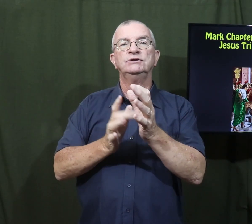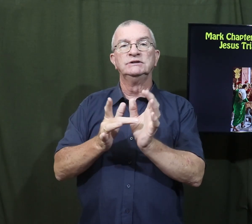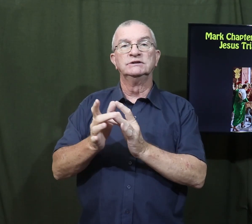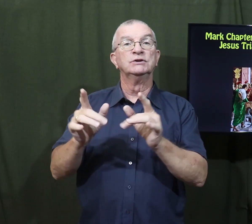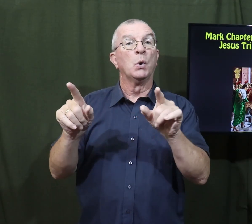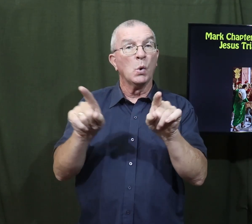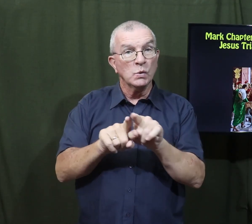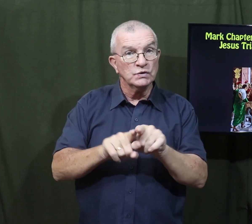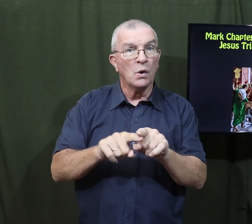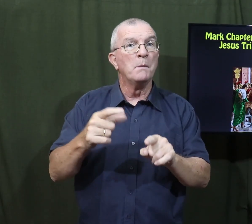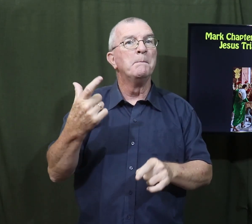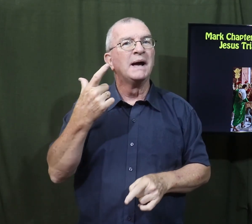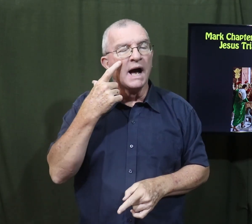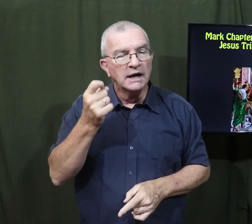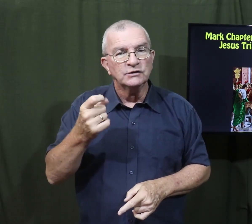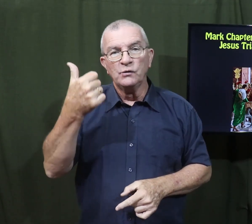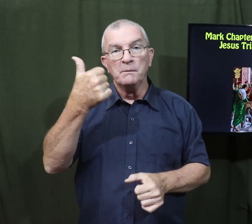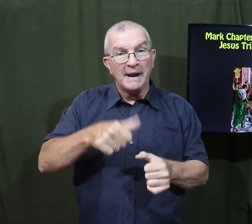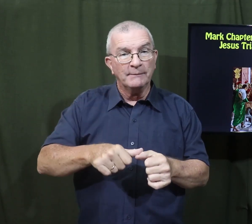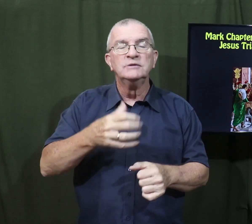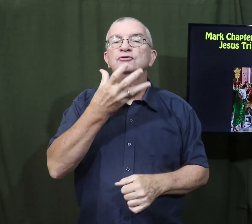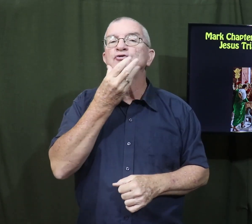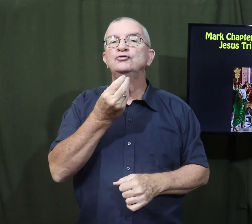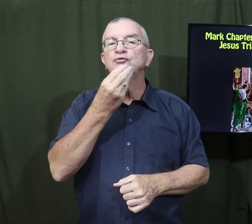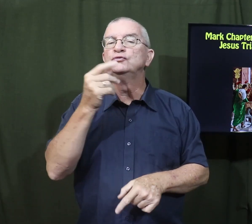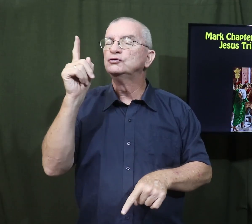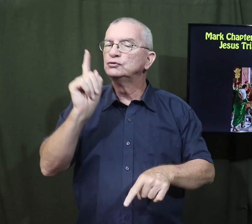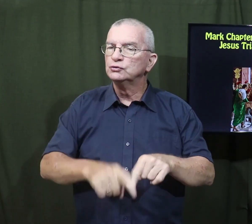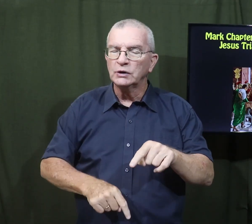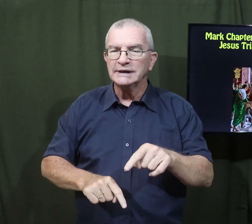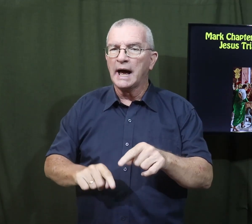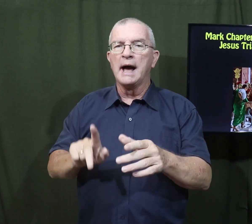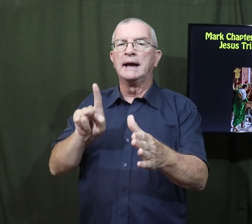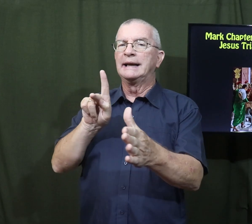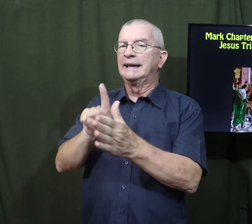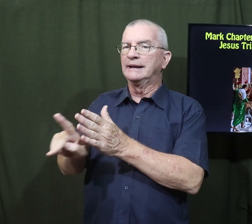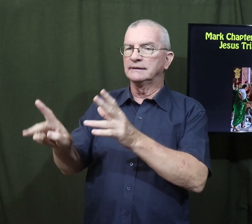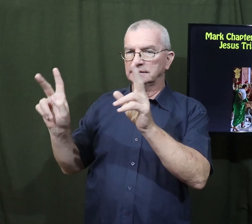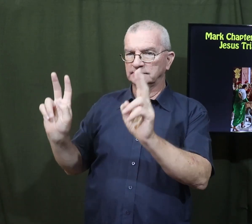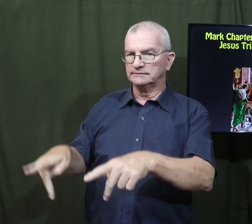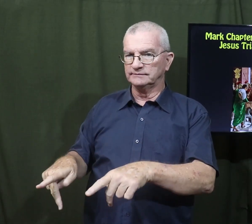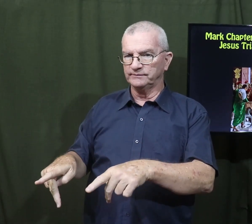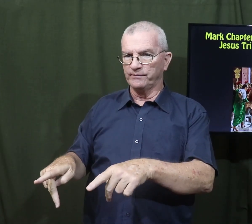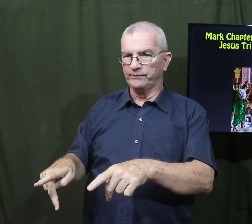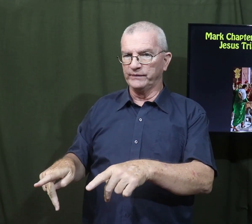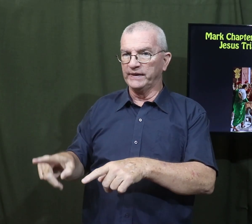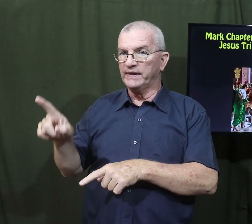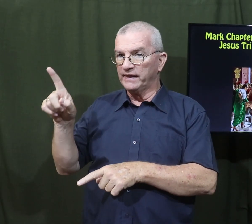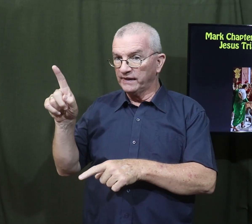has a trial in front of Jesus because the Jews could not kill him themselves.